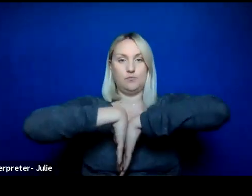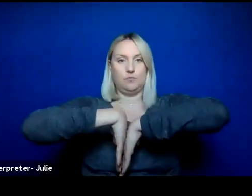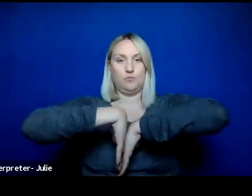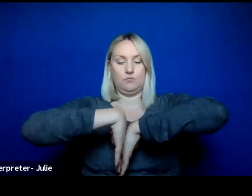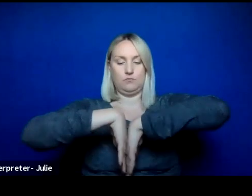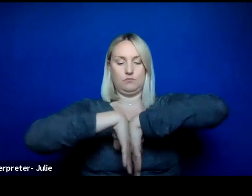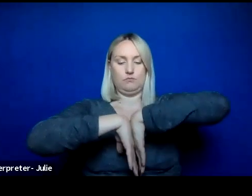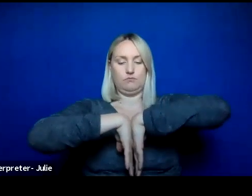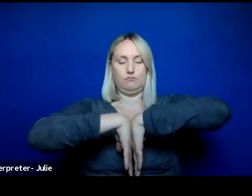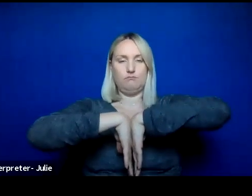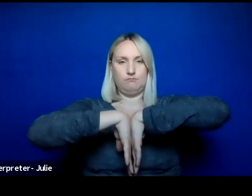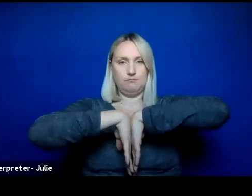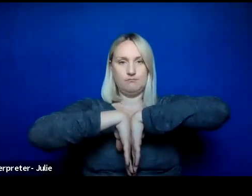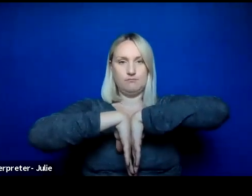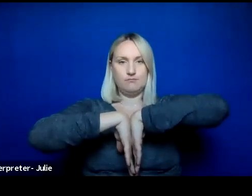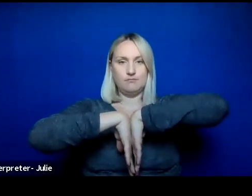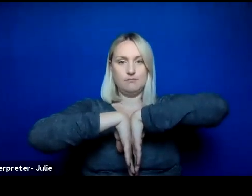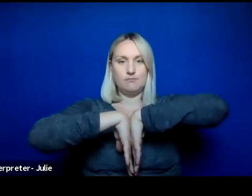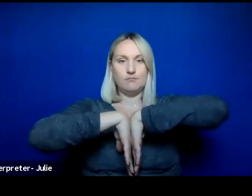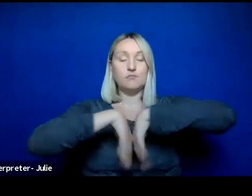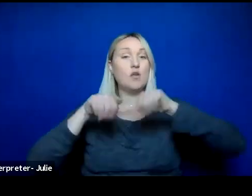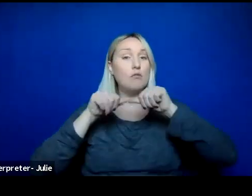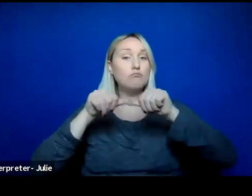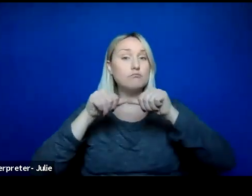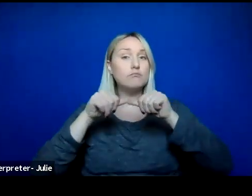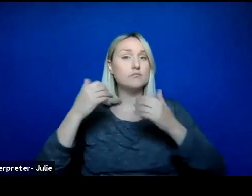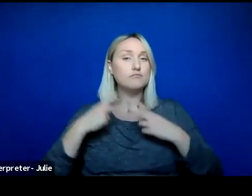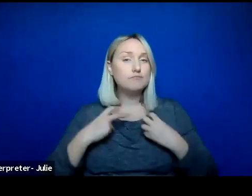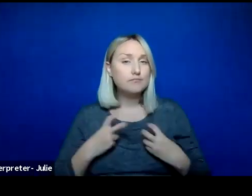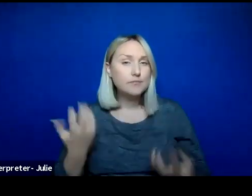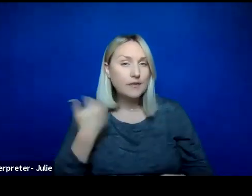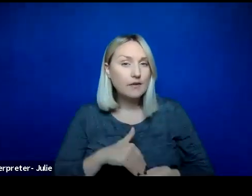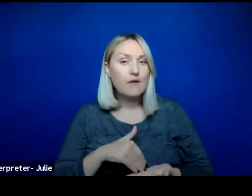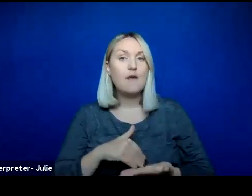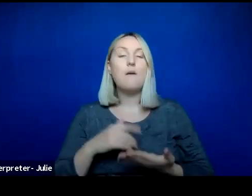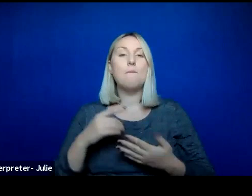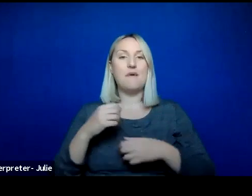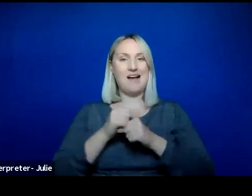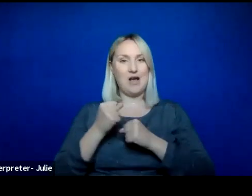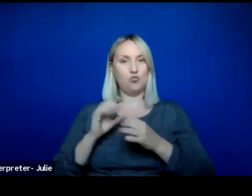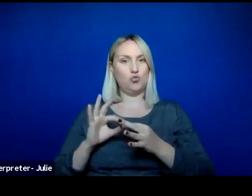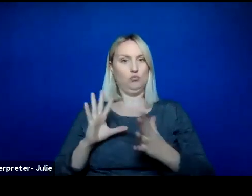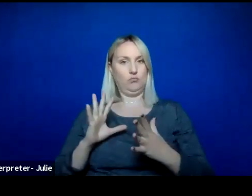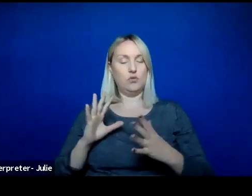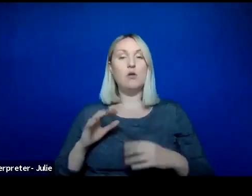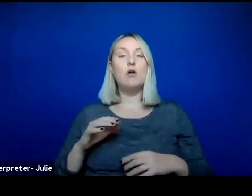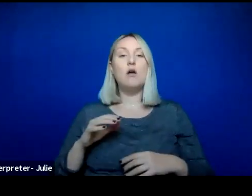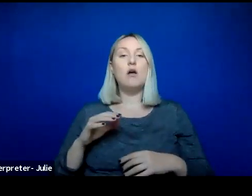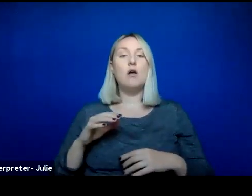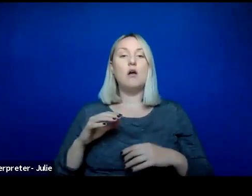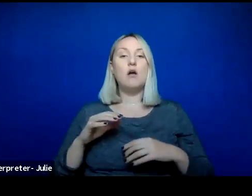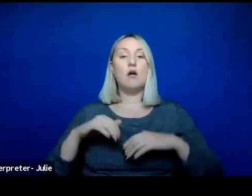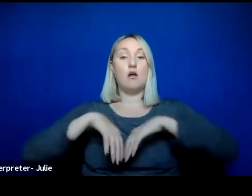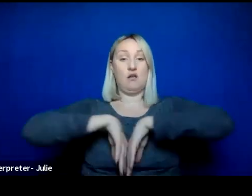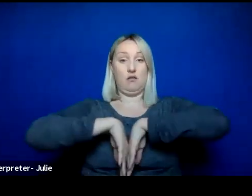All right, so again, you can keep just doing the awareness, but for a little bit of loosening, slowly pull your